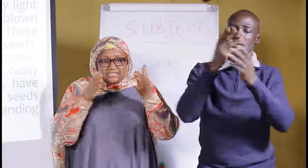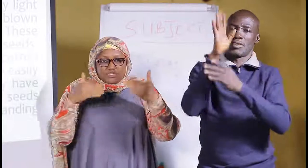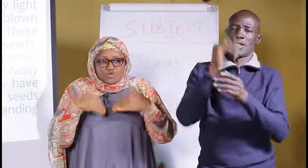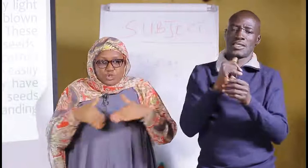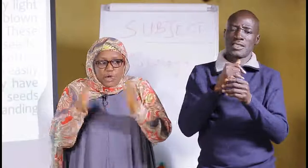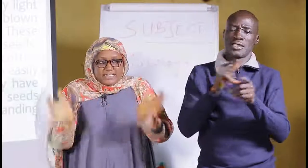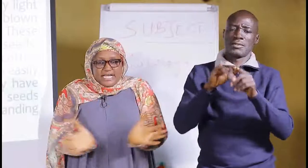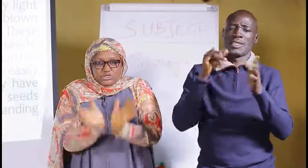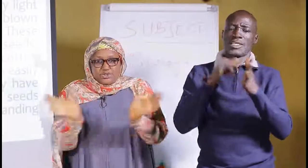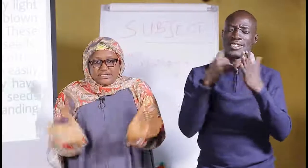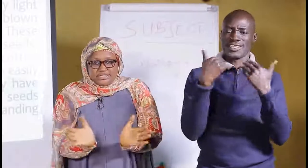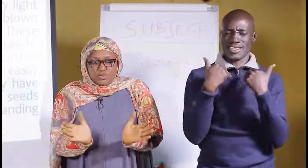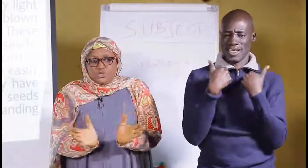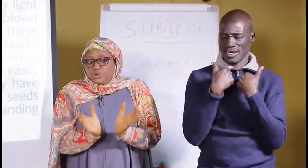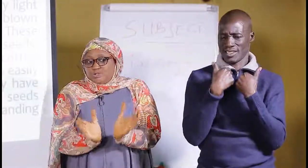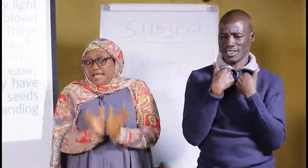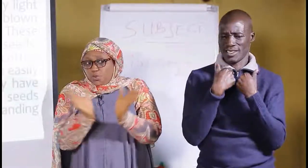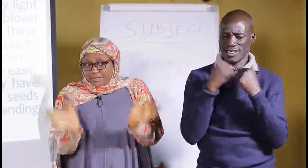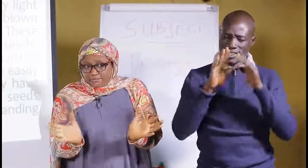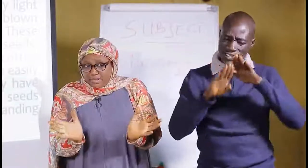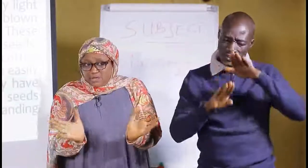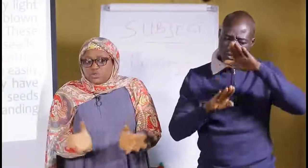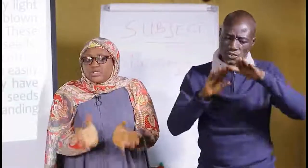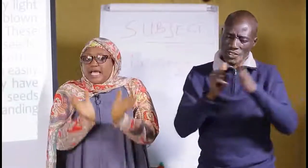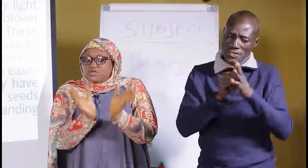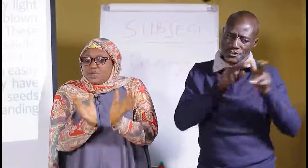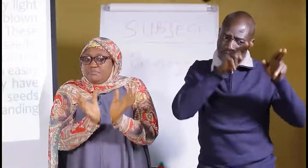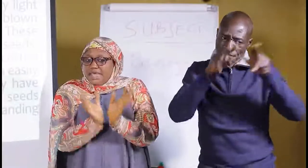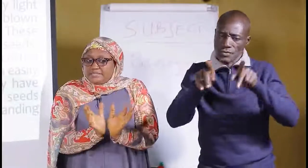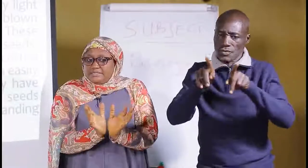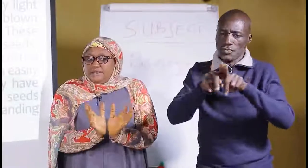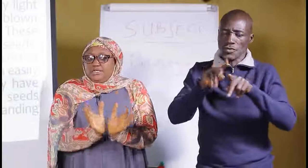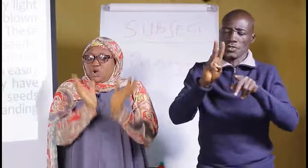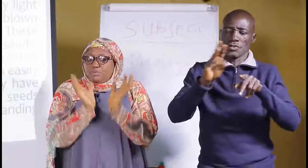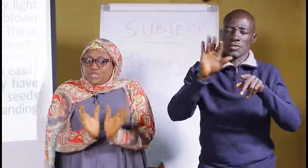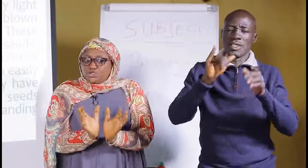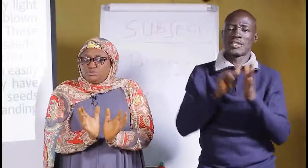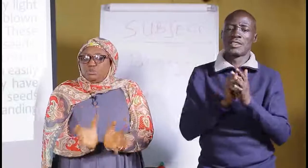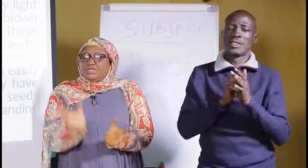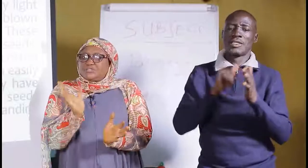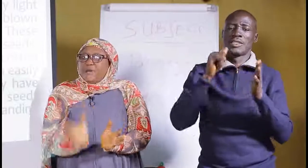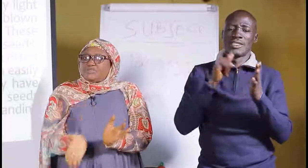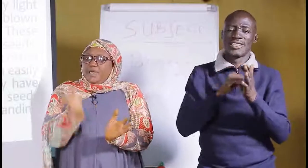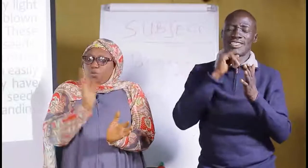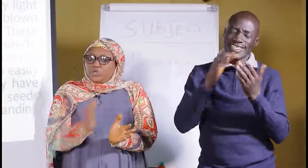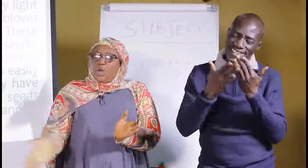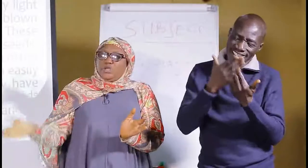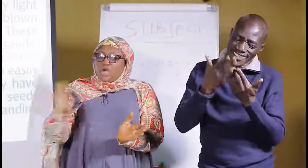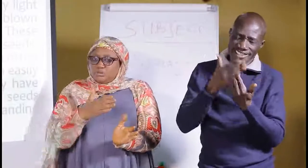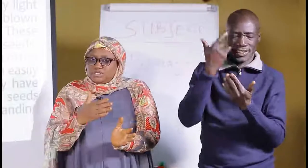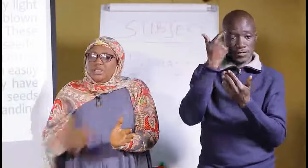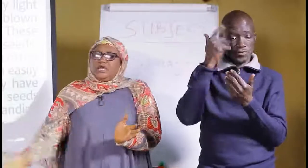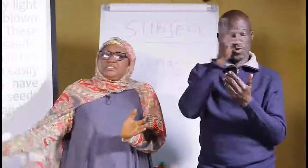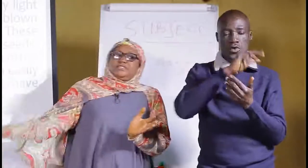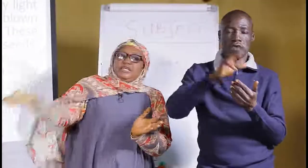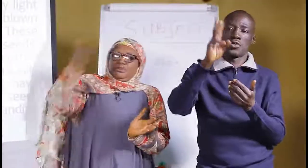it has a structure attached to the seed which looks like wing. So that one makes the combretum to be dispersed by wind. When wind